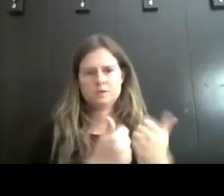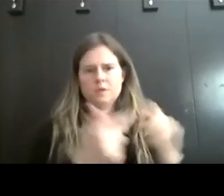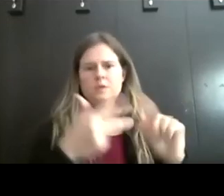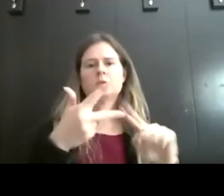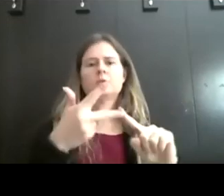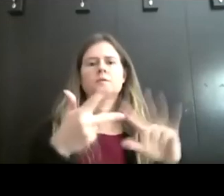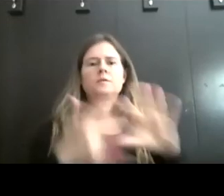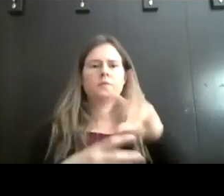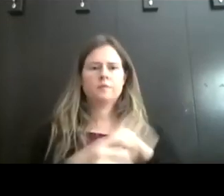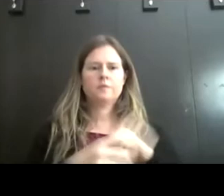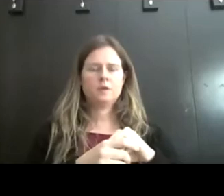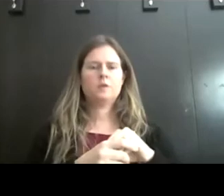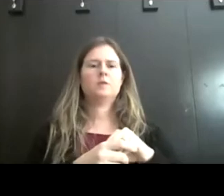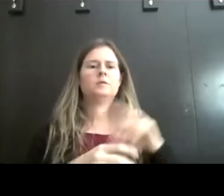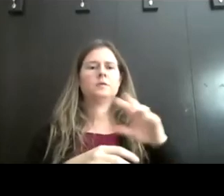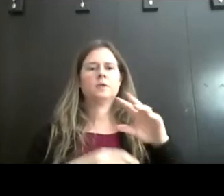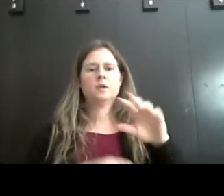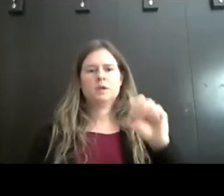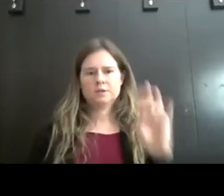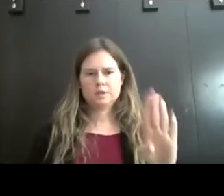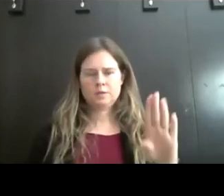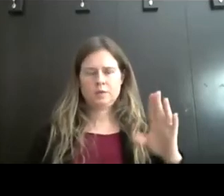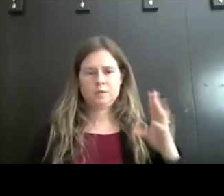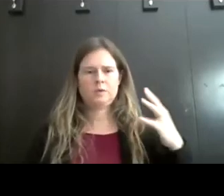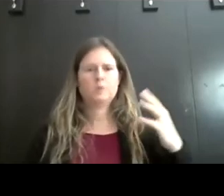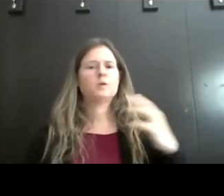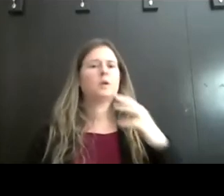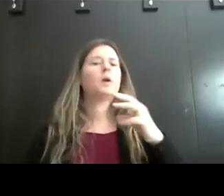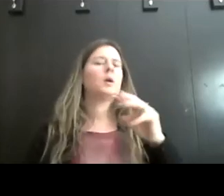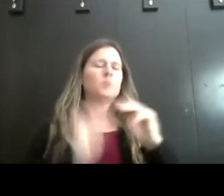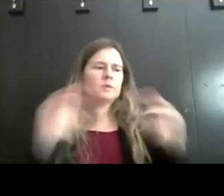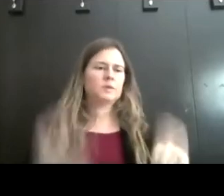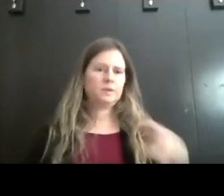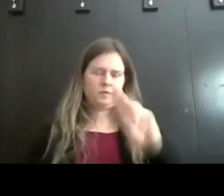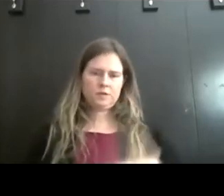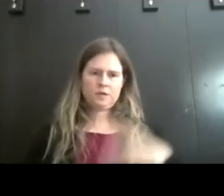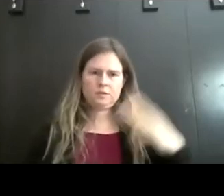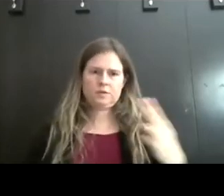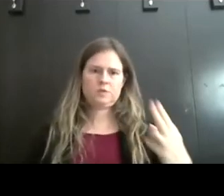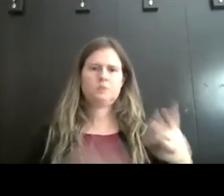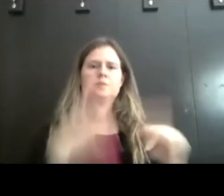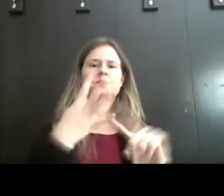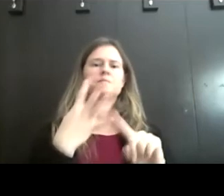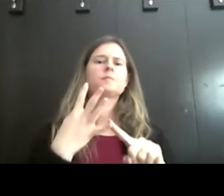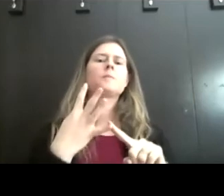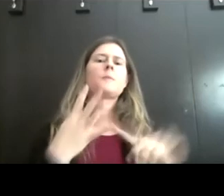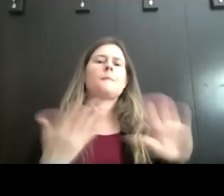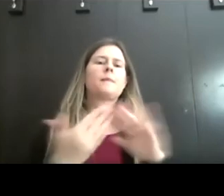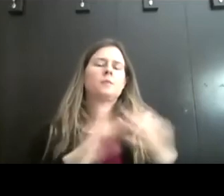for the Santa Barbara Museum of Natural History. Alan has been a community advisor with the Ventura